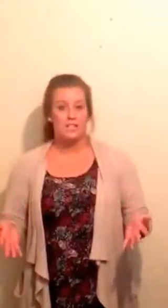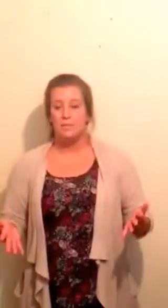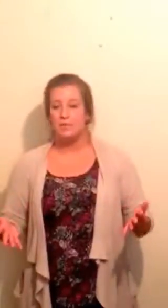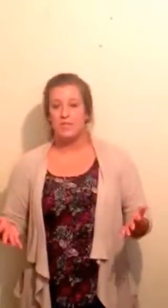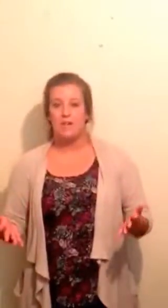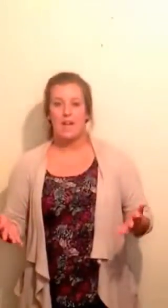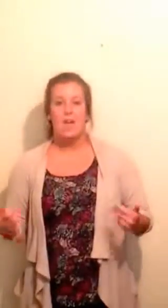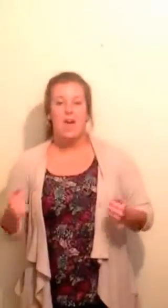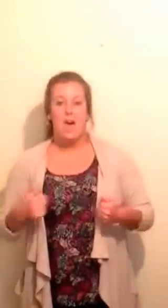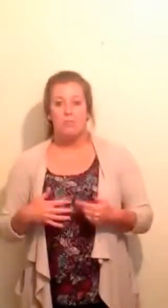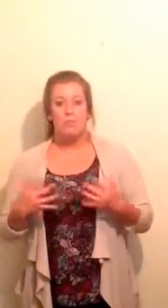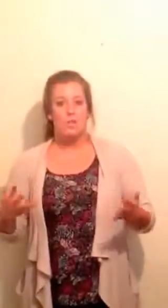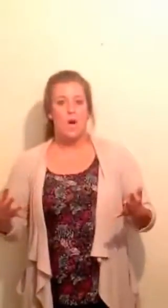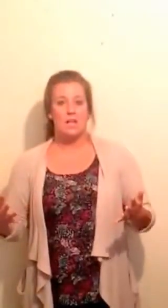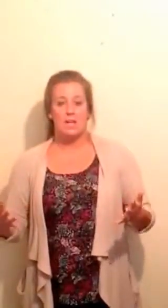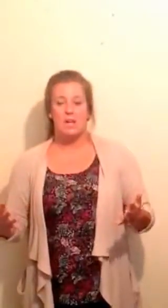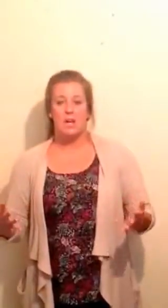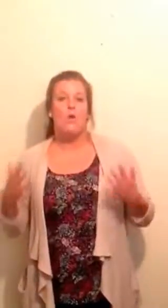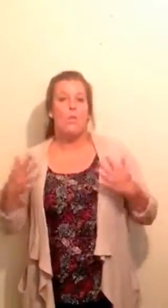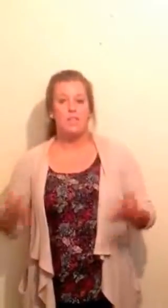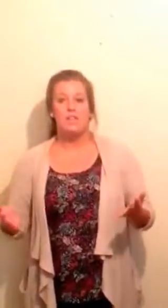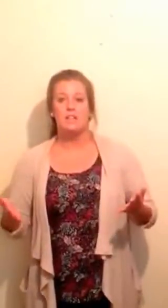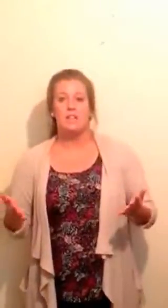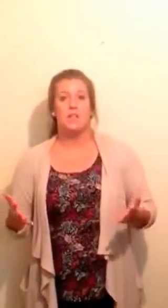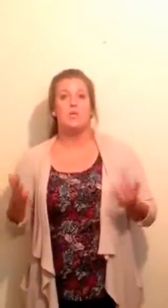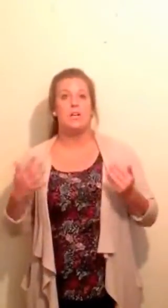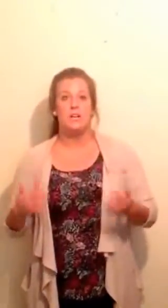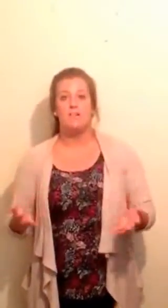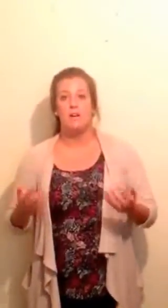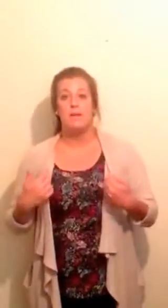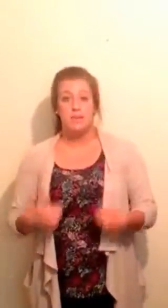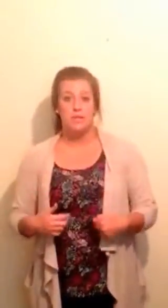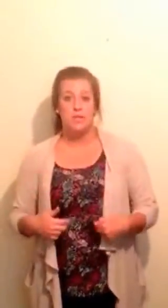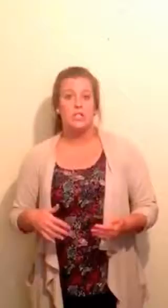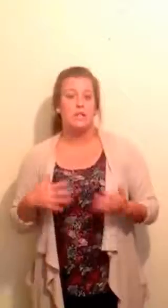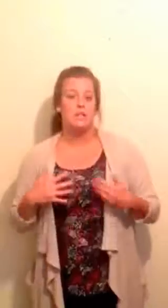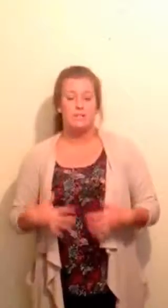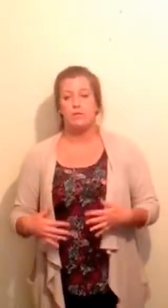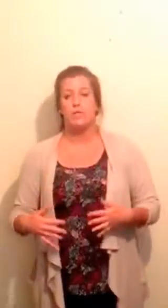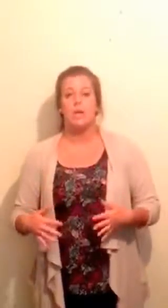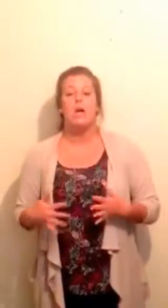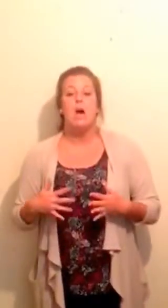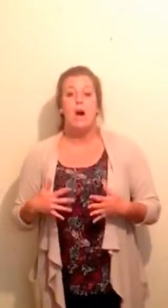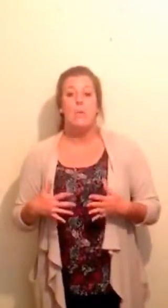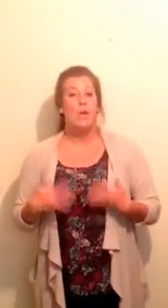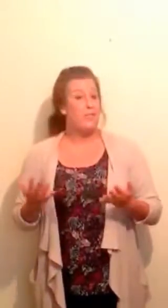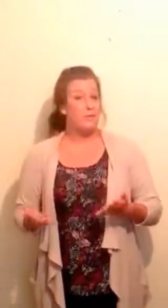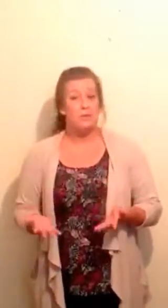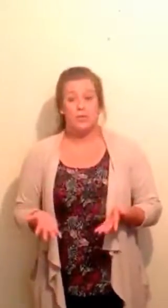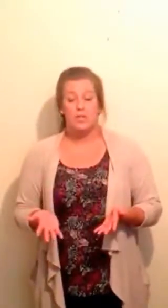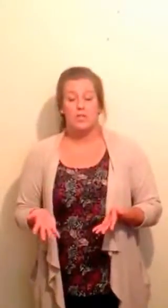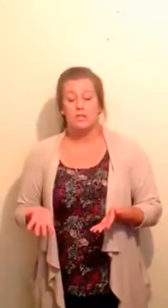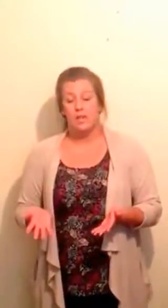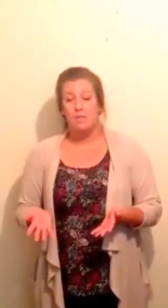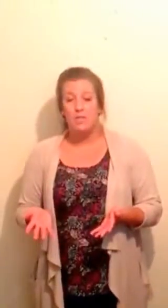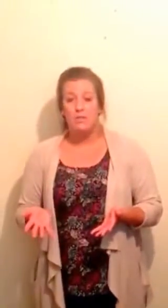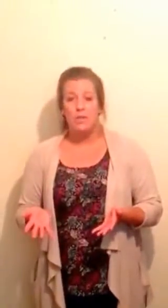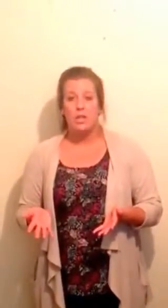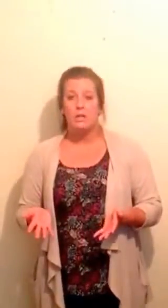simple survey. Just go in and let me know what things that you would need from administration in the future, what future professional developments you feel like you